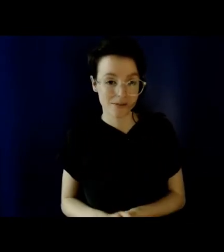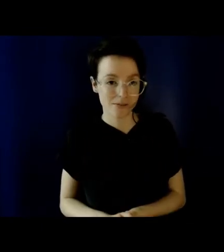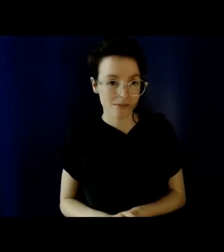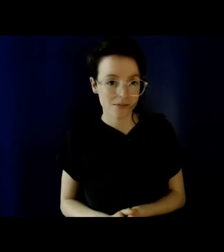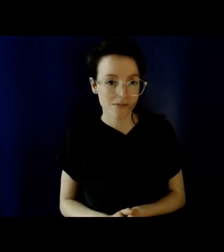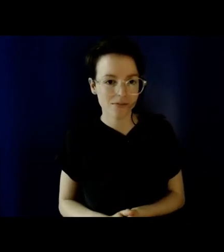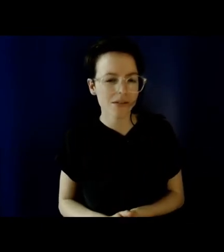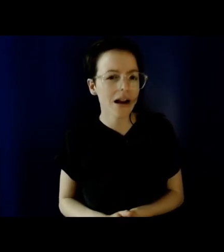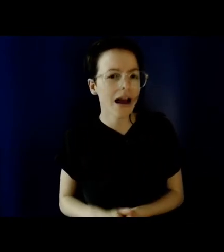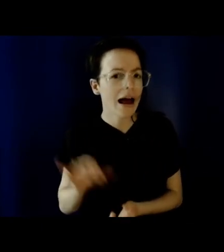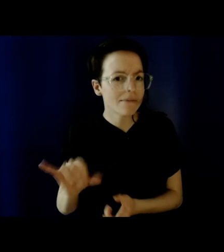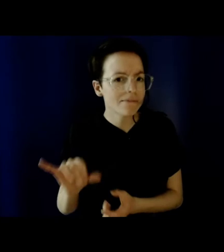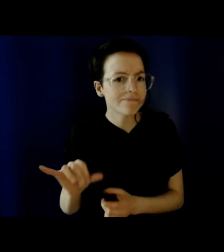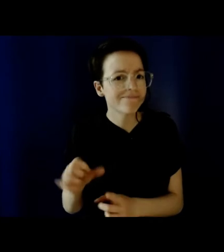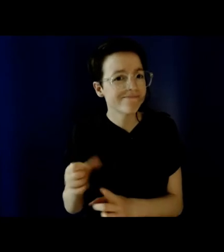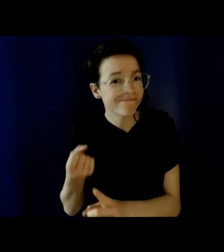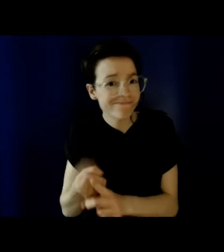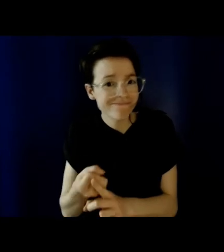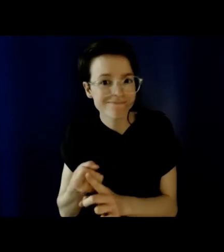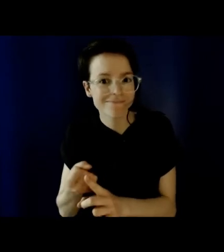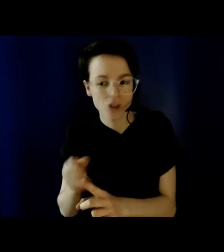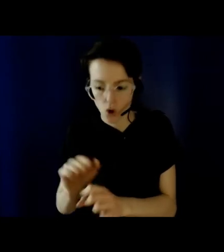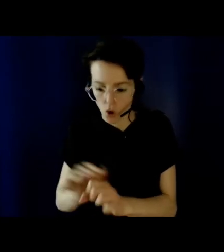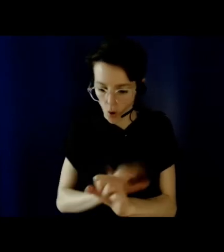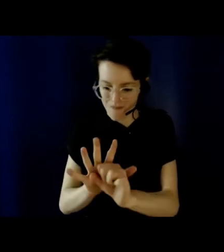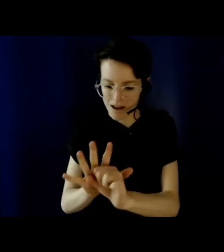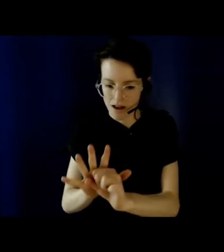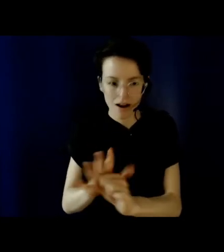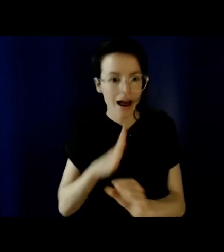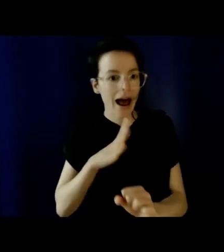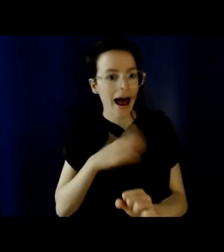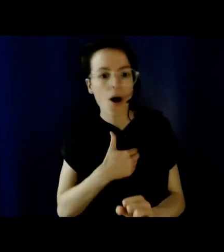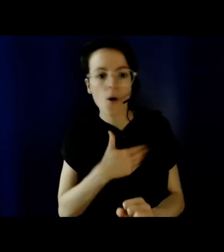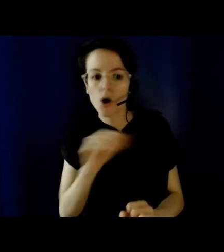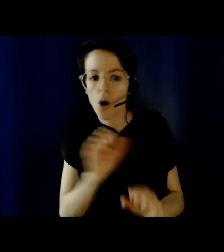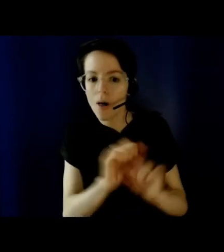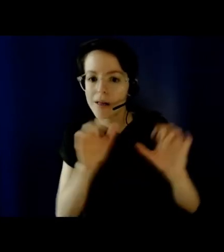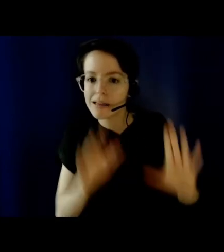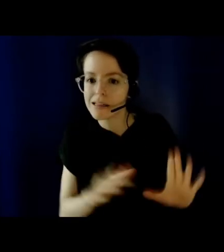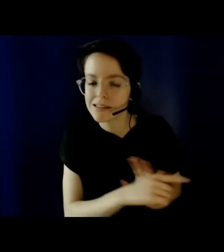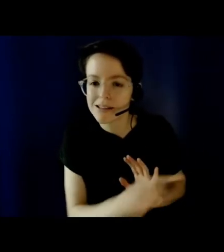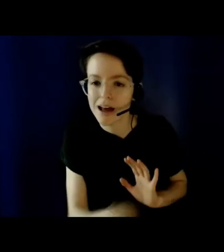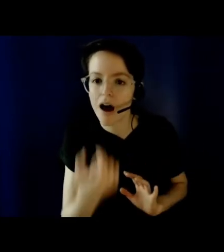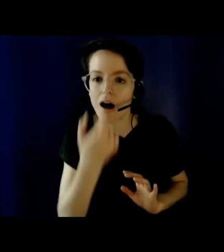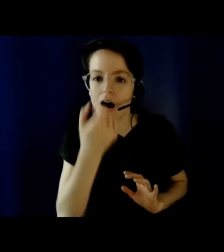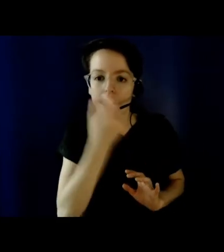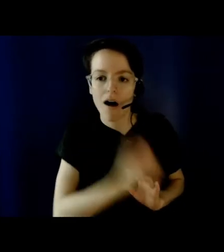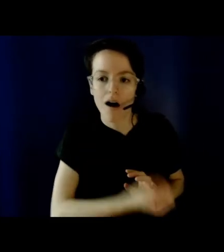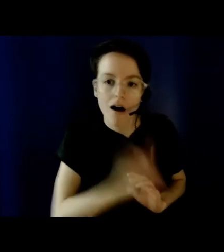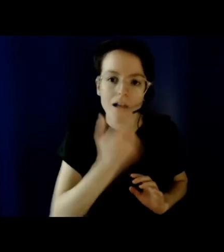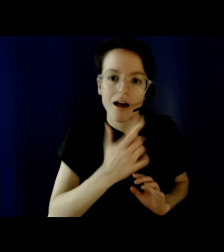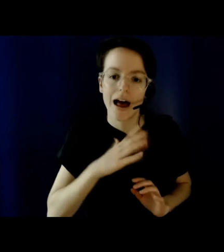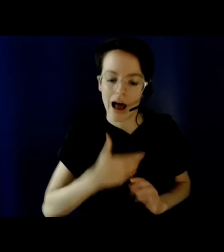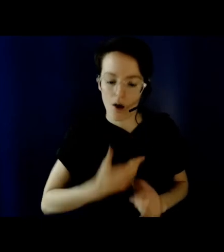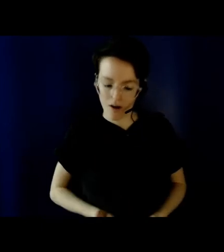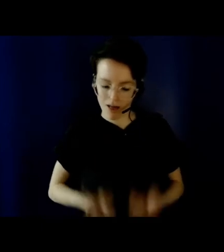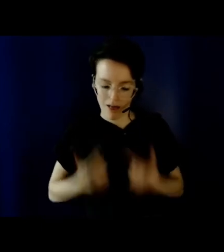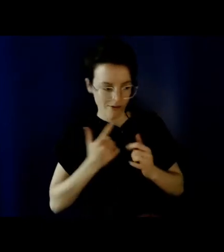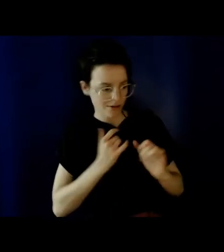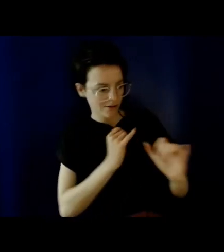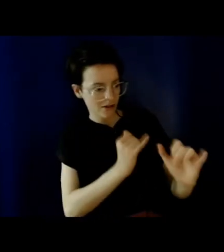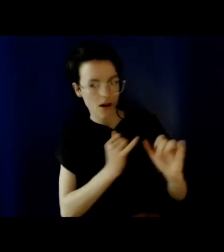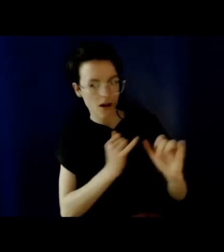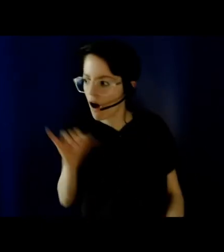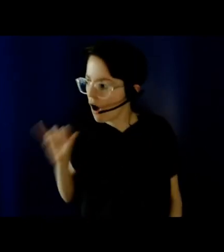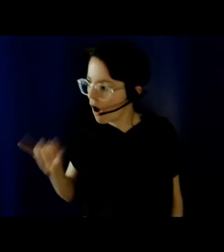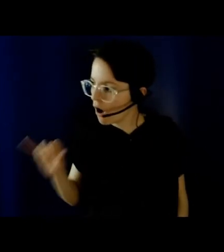bit more about what our lives were like. I remember a conversation with my colleagues when they were describing how they were feeling